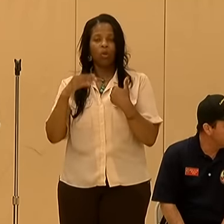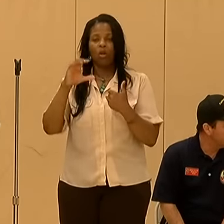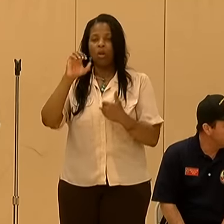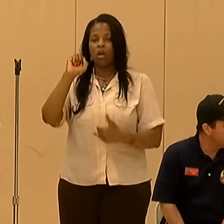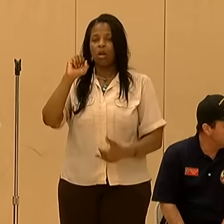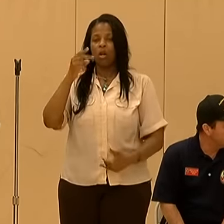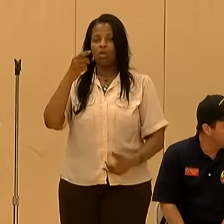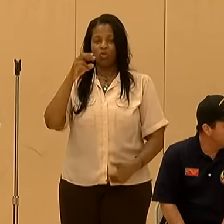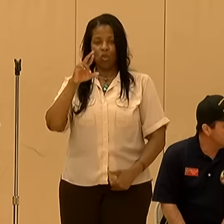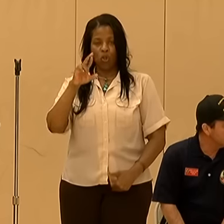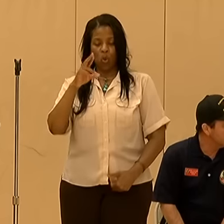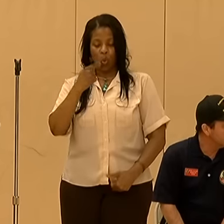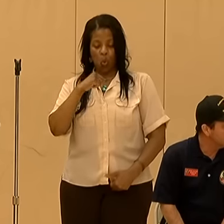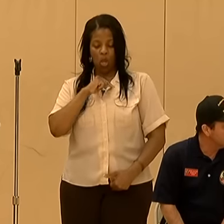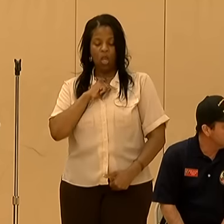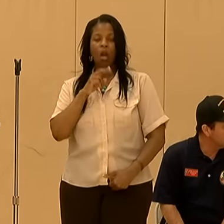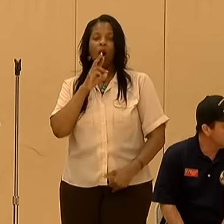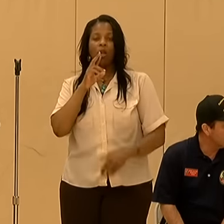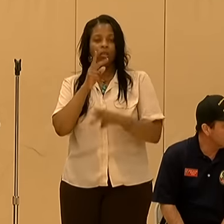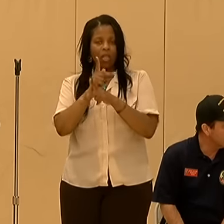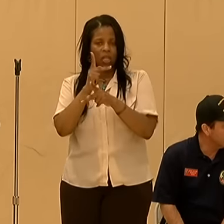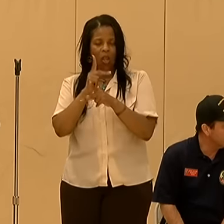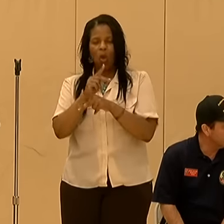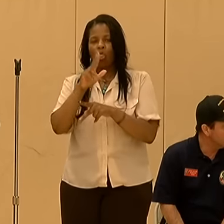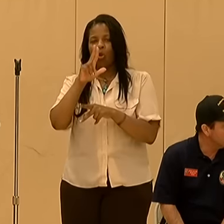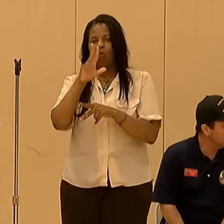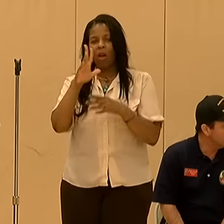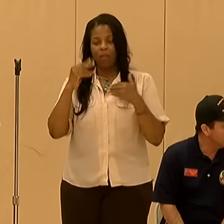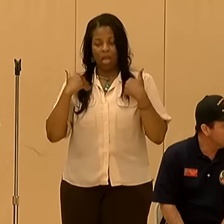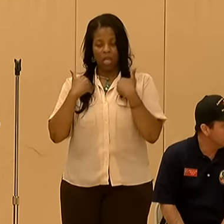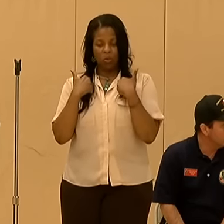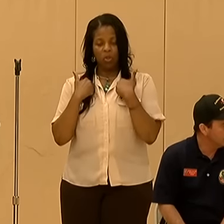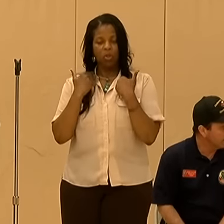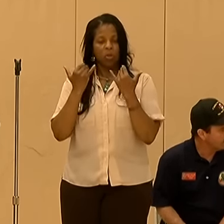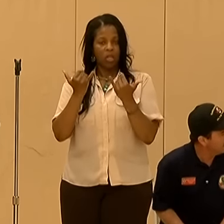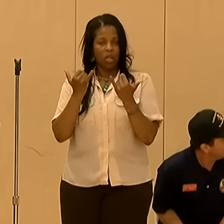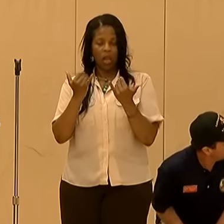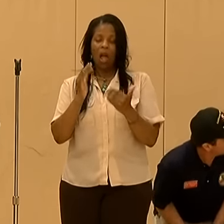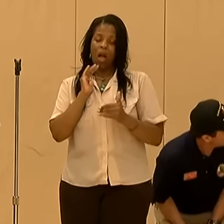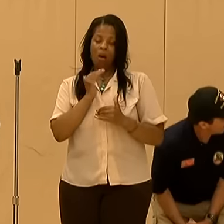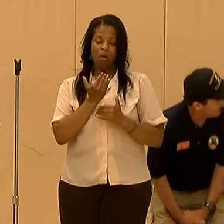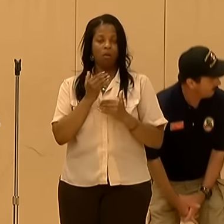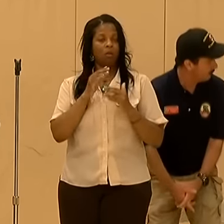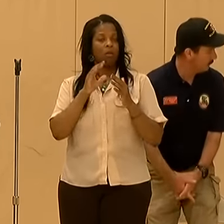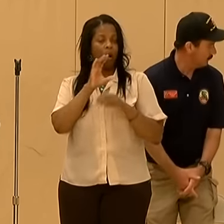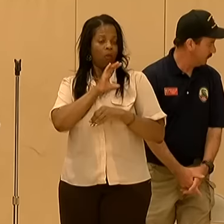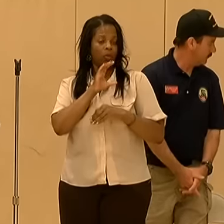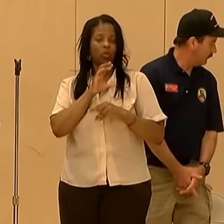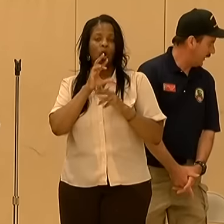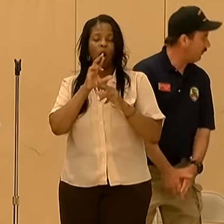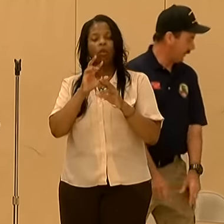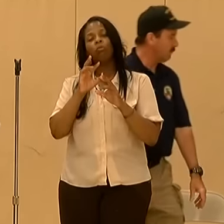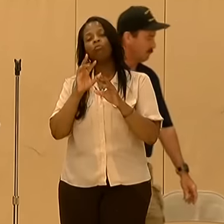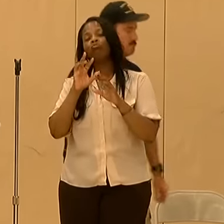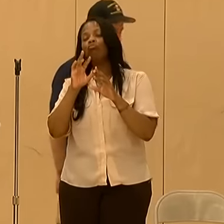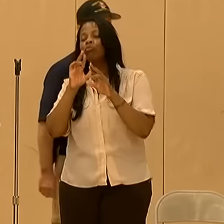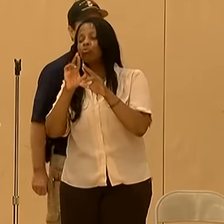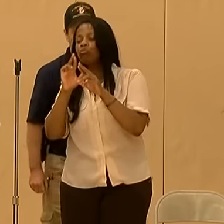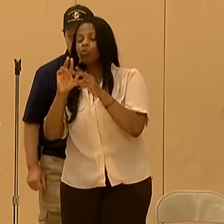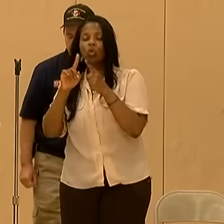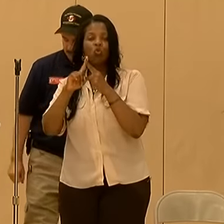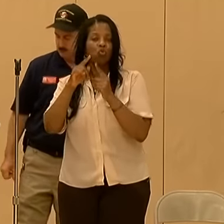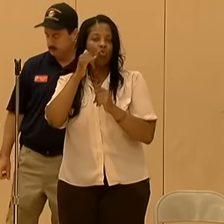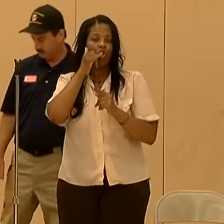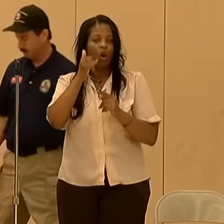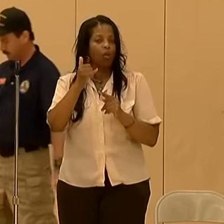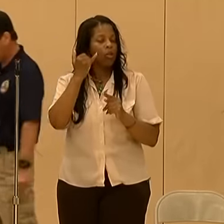animals at this time. Our officers are responding to calls that come into our dispatch for folks that are concerned about their animals, that are worried that they don't have food,